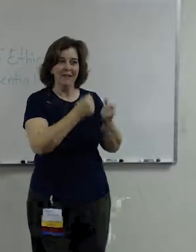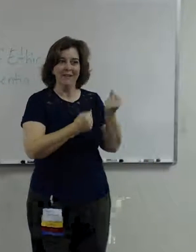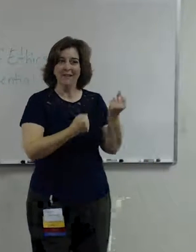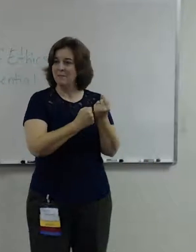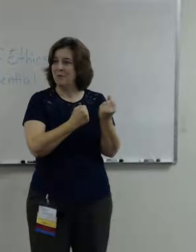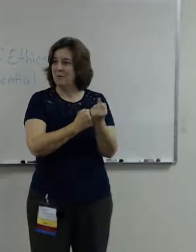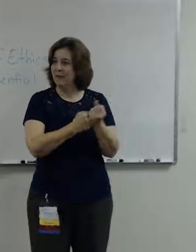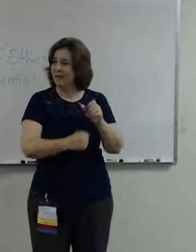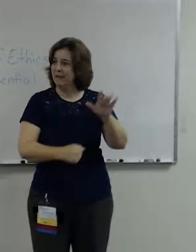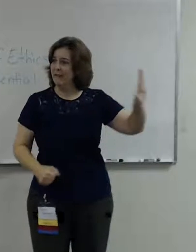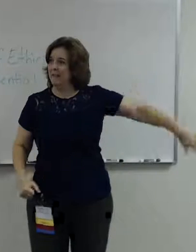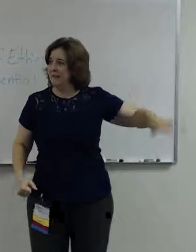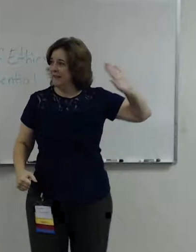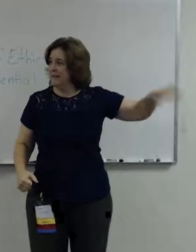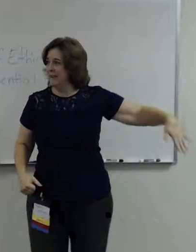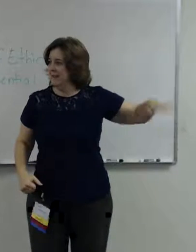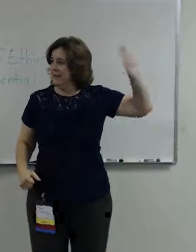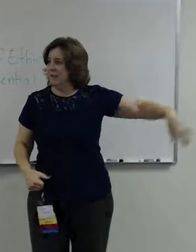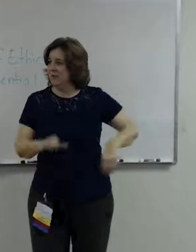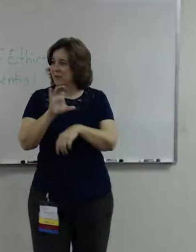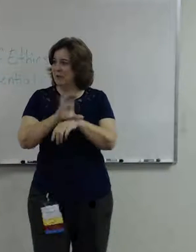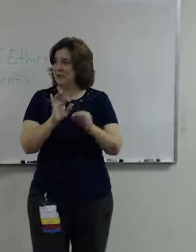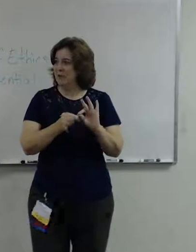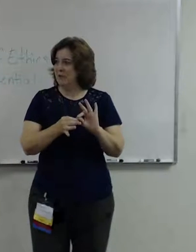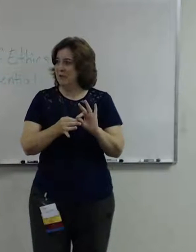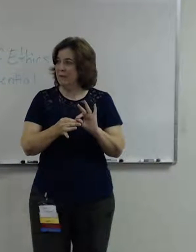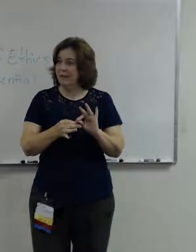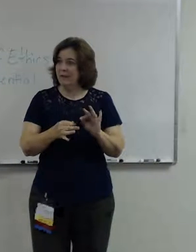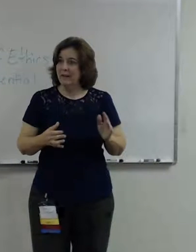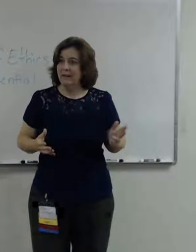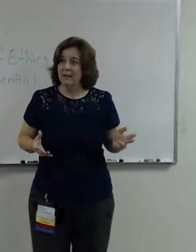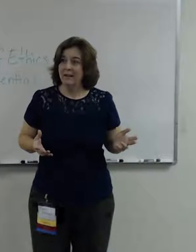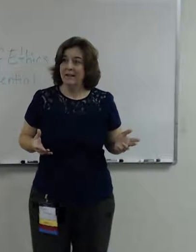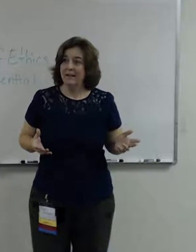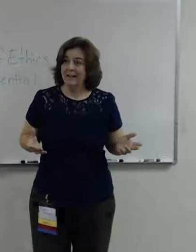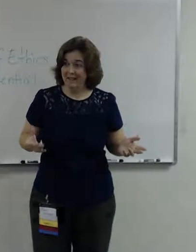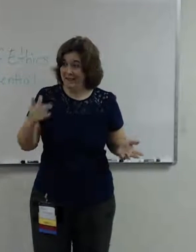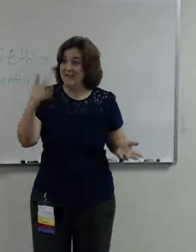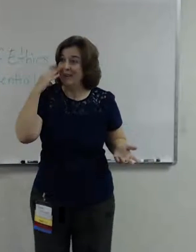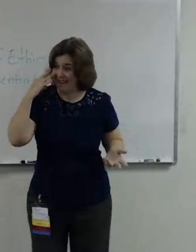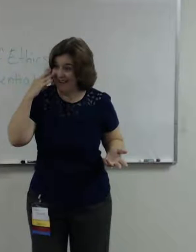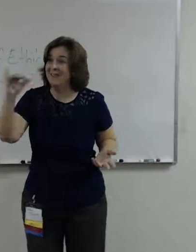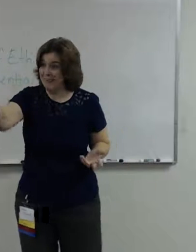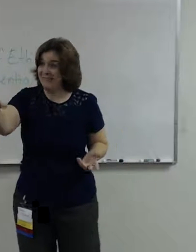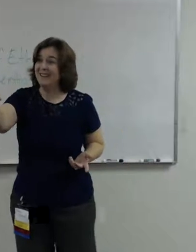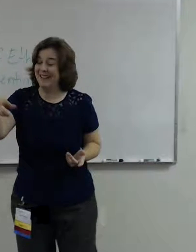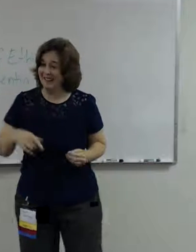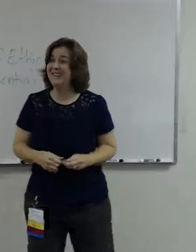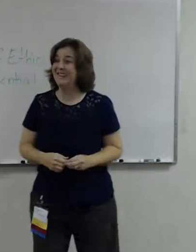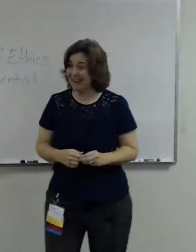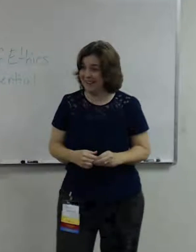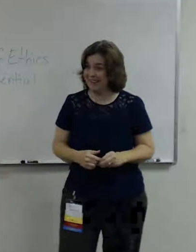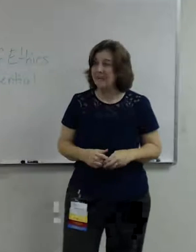not supportive. You're a church interpreter. Makes you experience that more. Yeah. Yes. Went